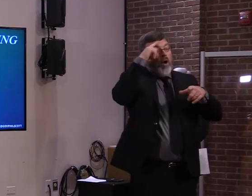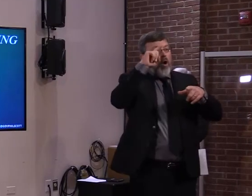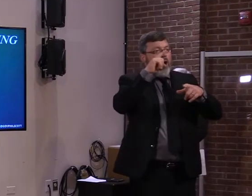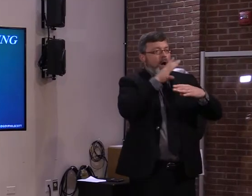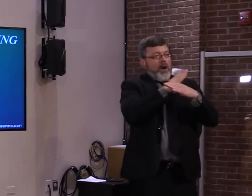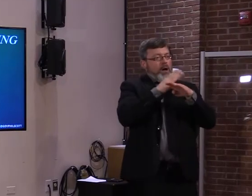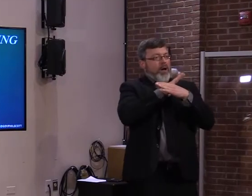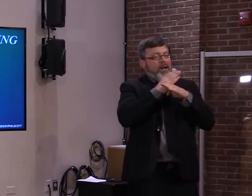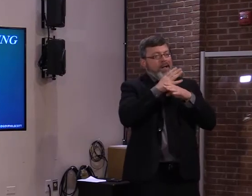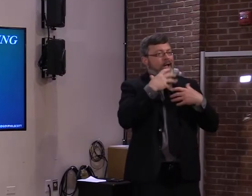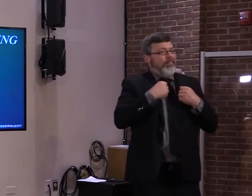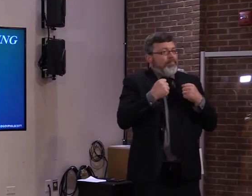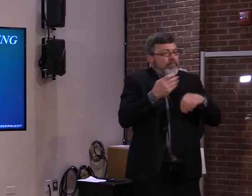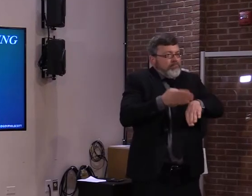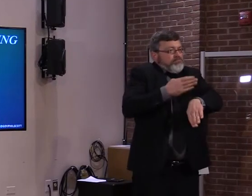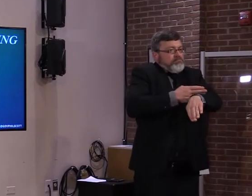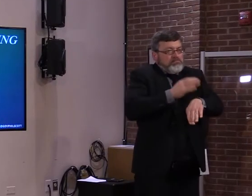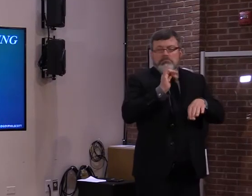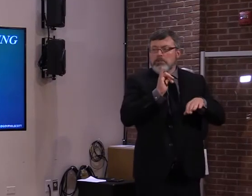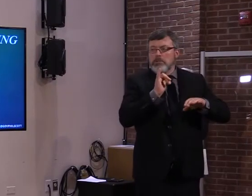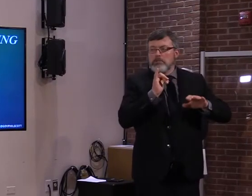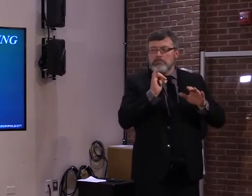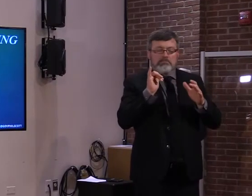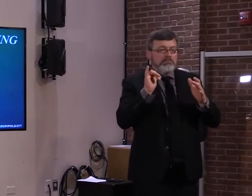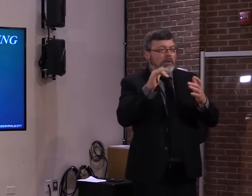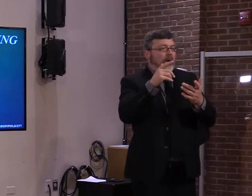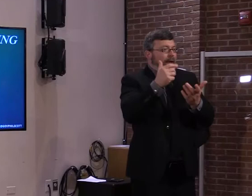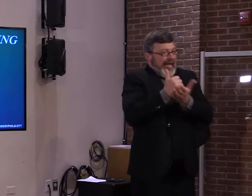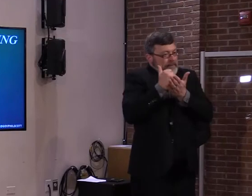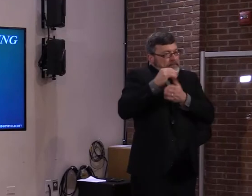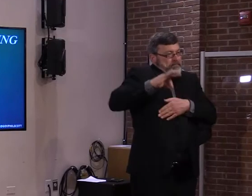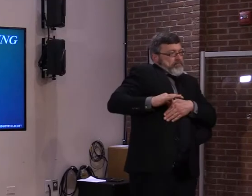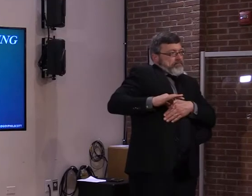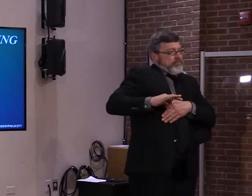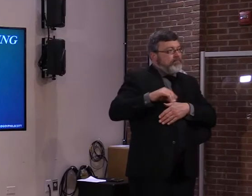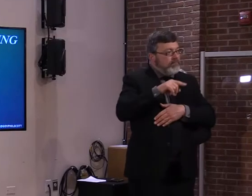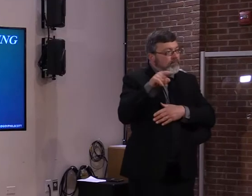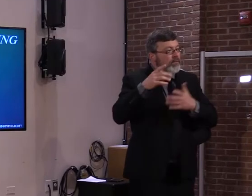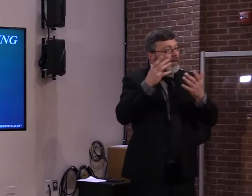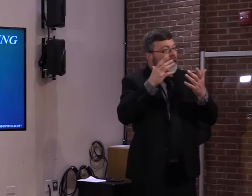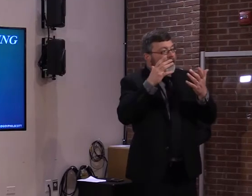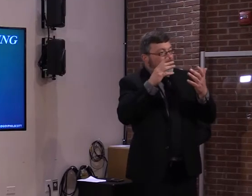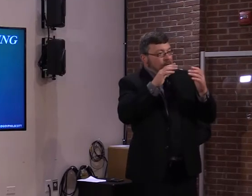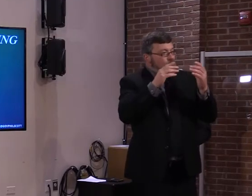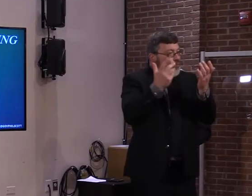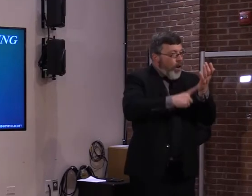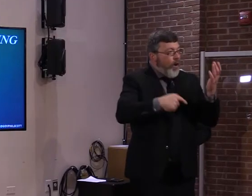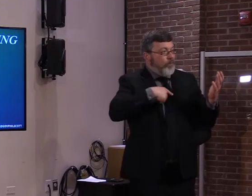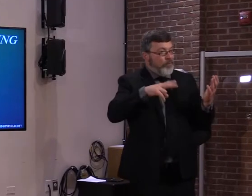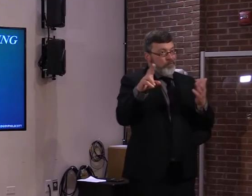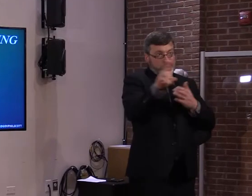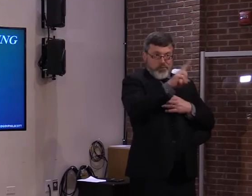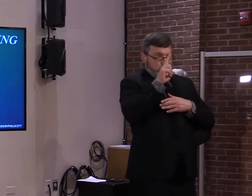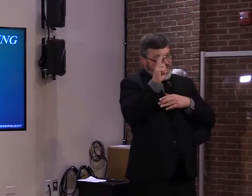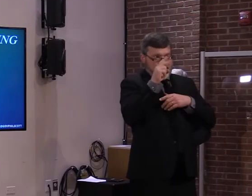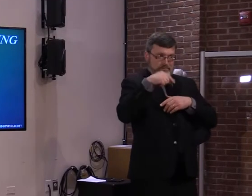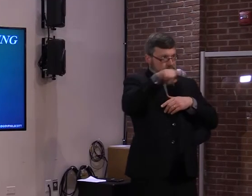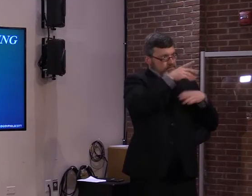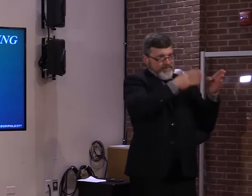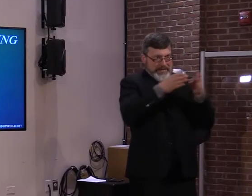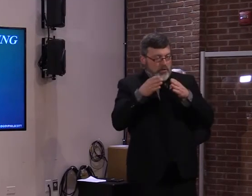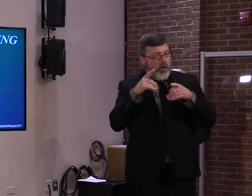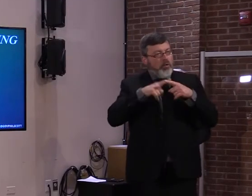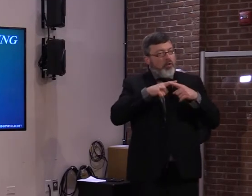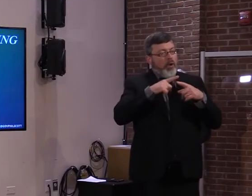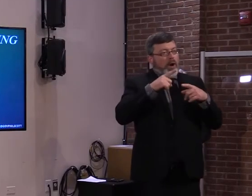about prevention in our lives and what we do. It's not instantaneous